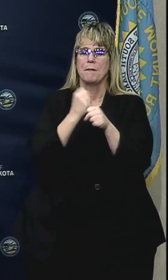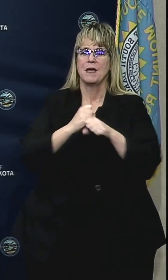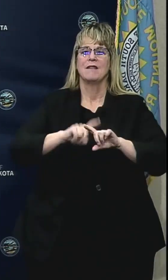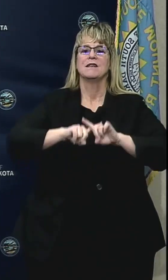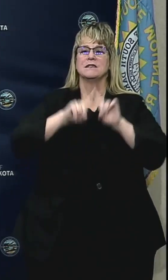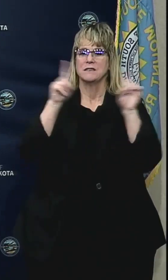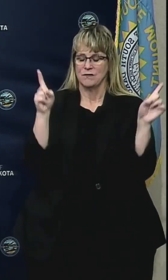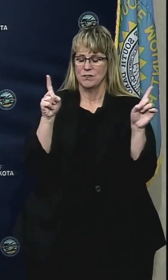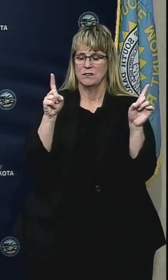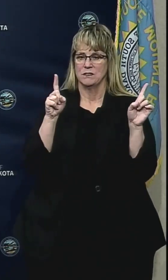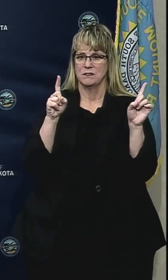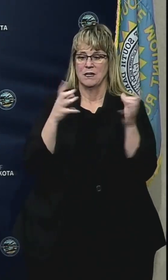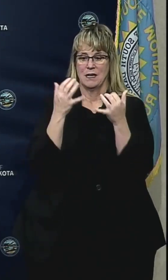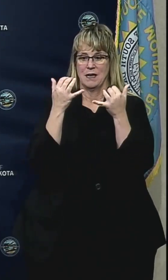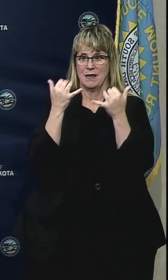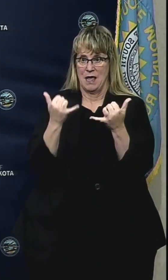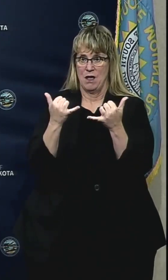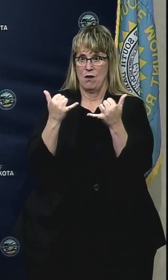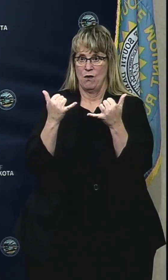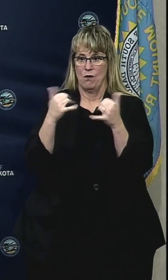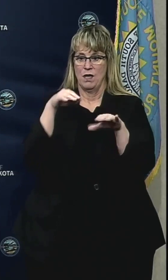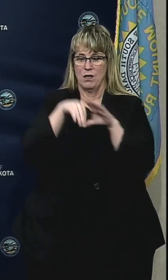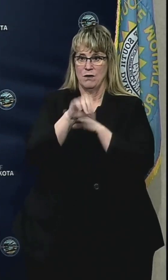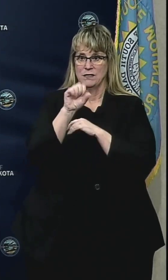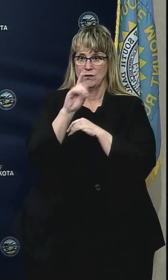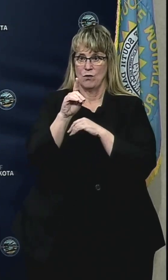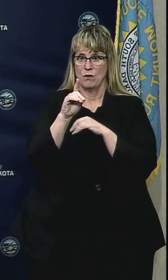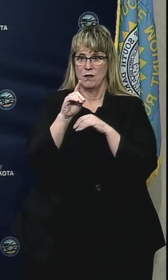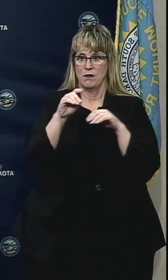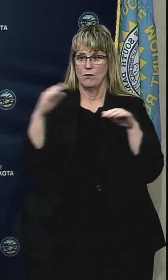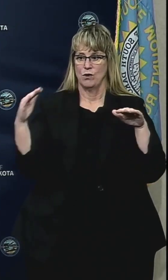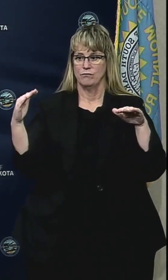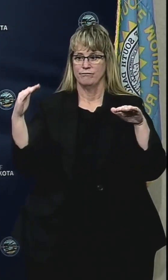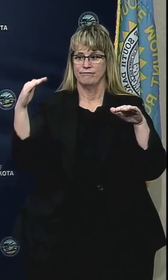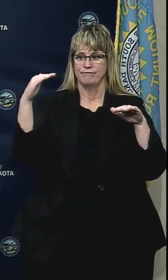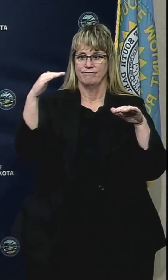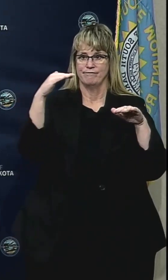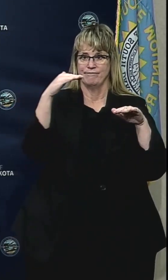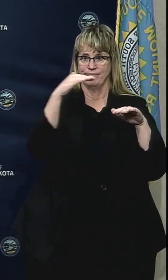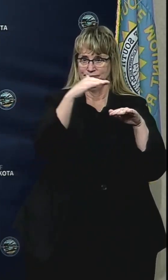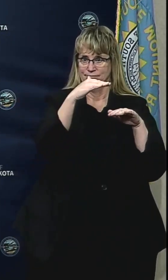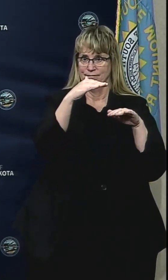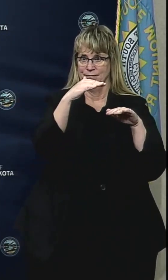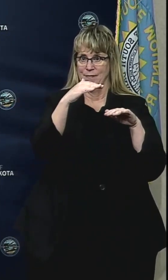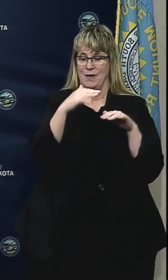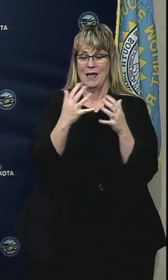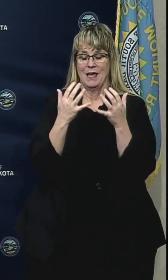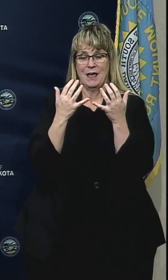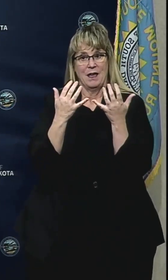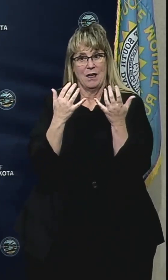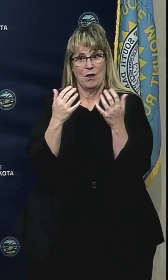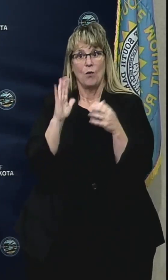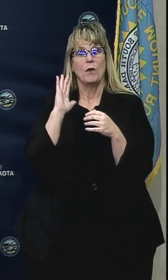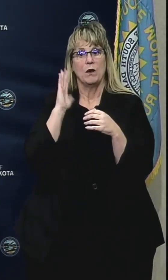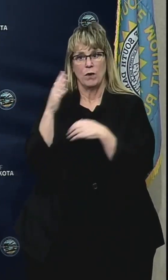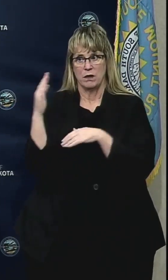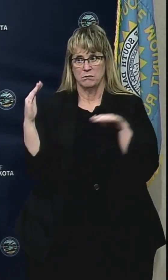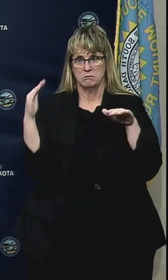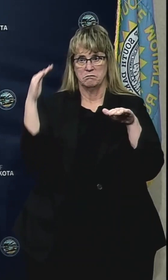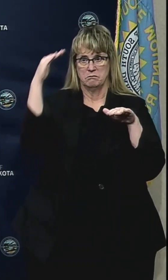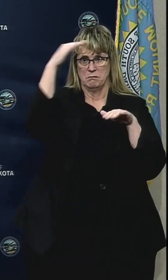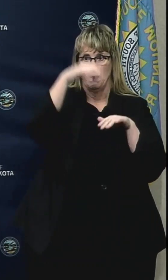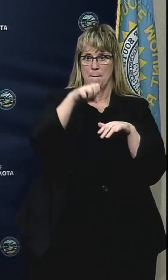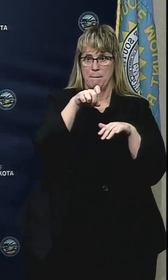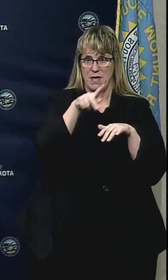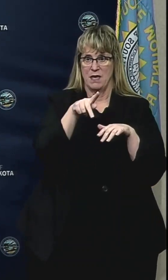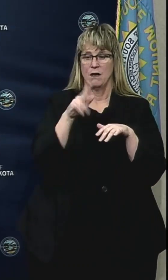difference in the world. We are flattening our curve in South Dakota, and we are getting to a point where we will peak in coming